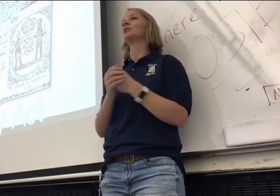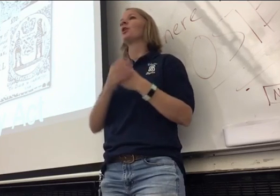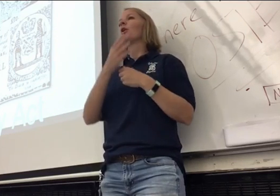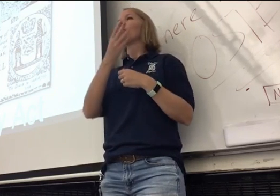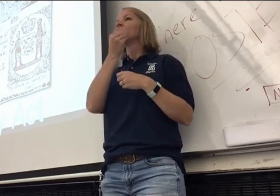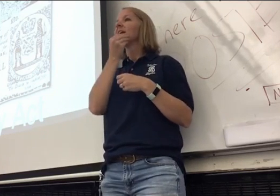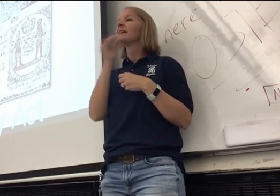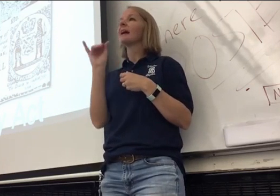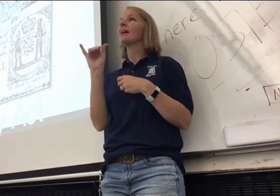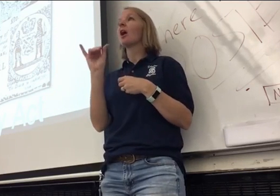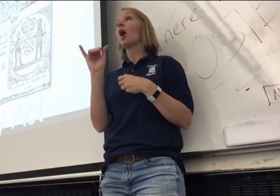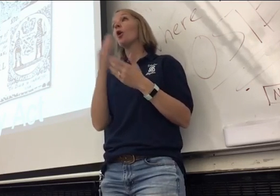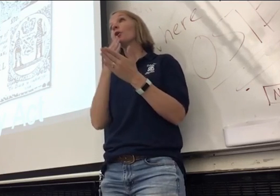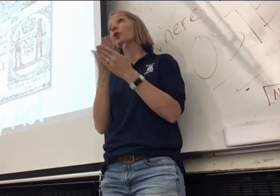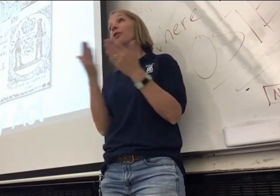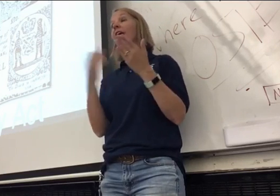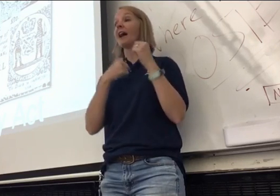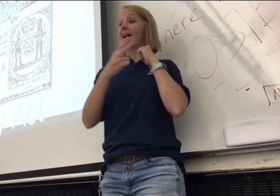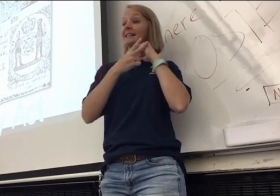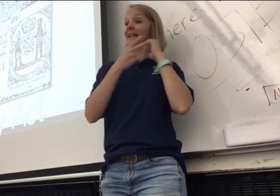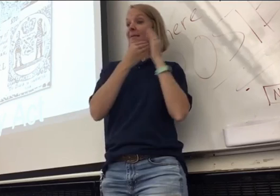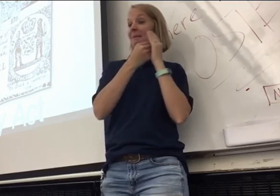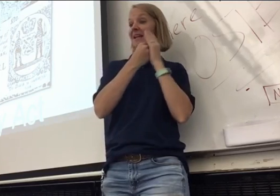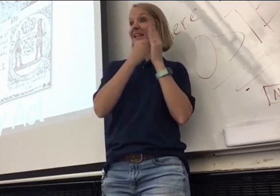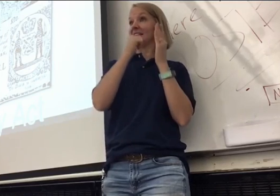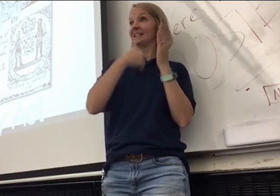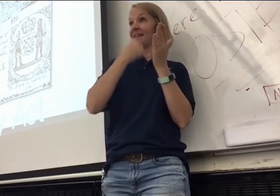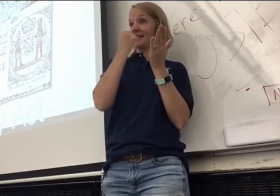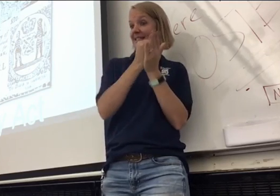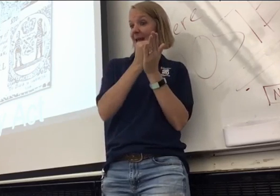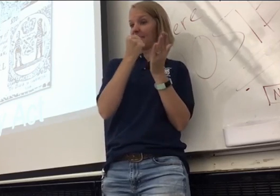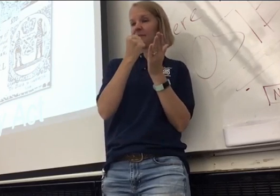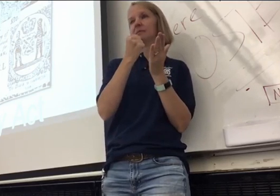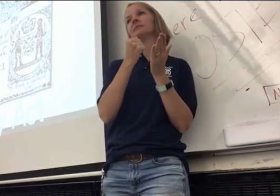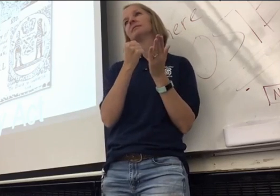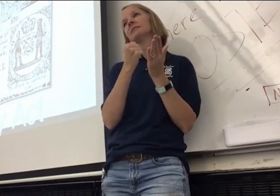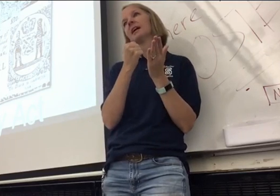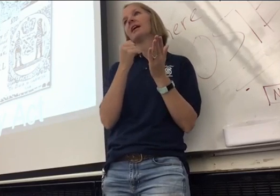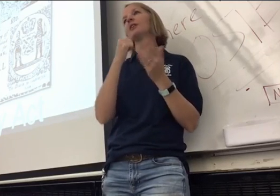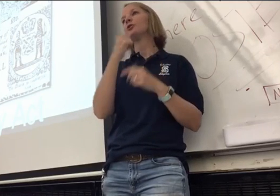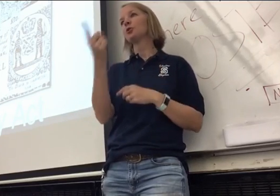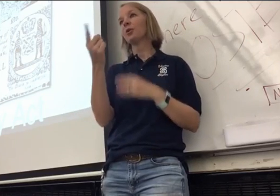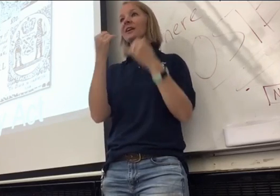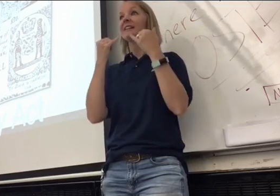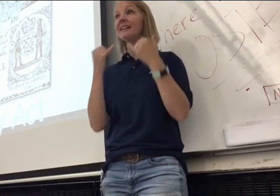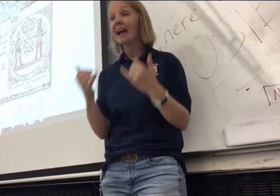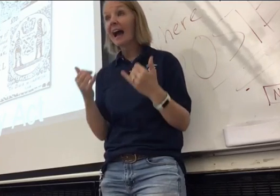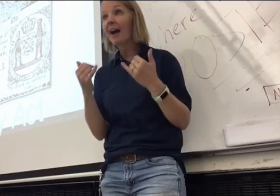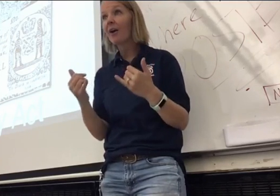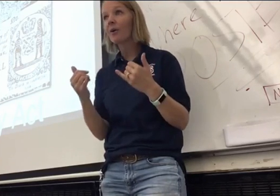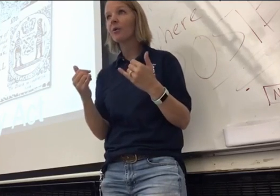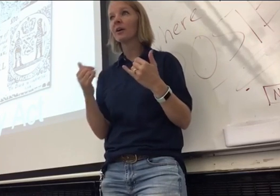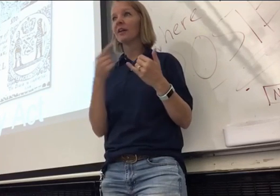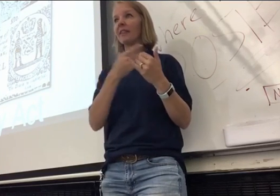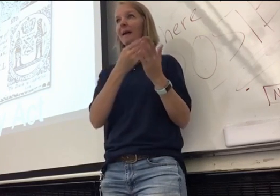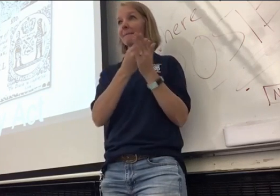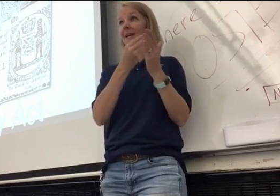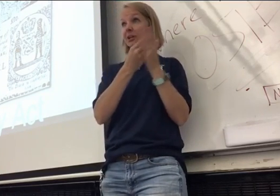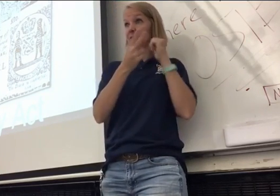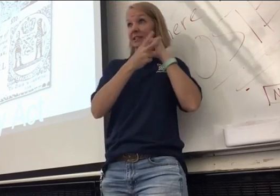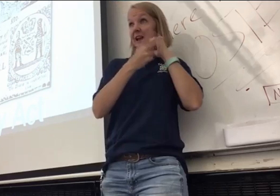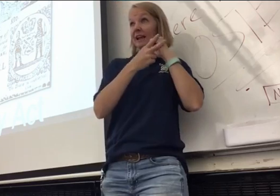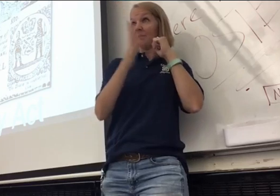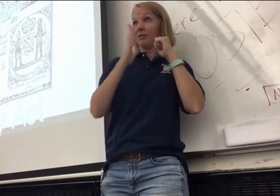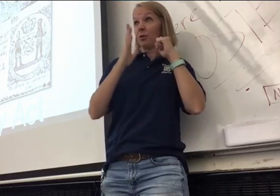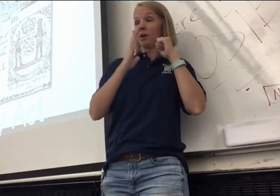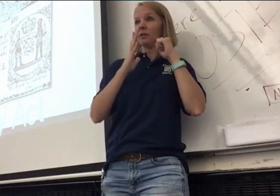it's a good thing I already have money saved up that doesn't have the stamp. You are told that it is now non-existent money unless you